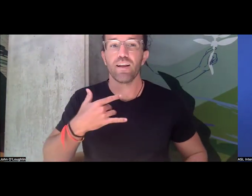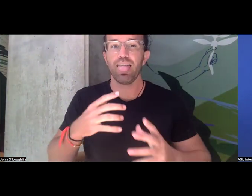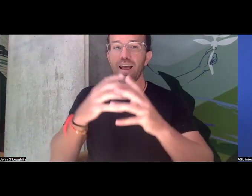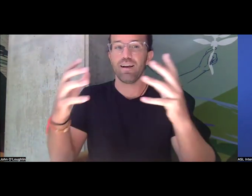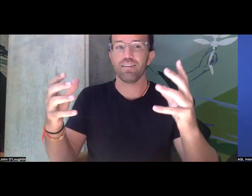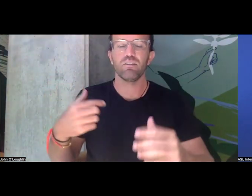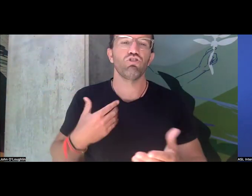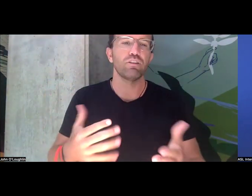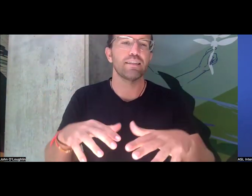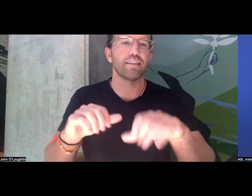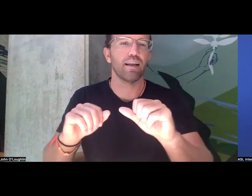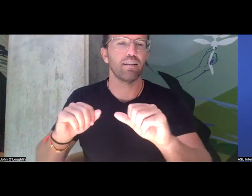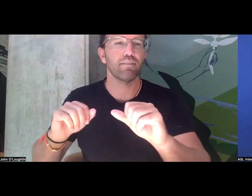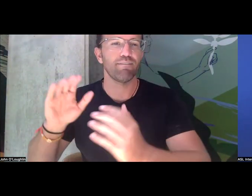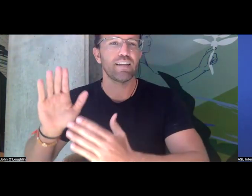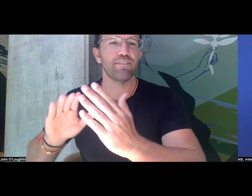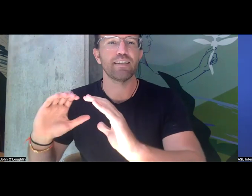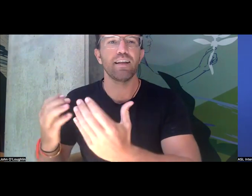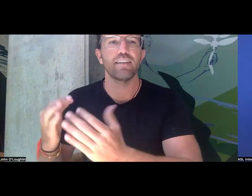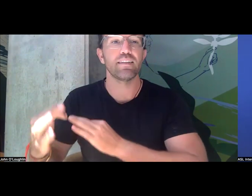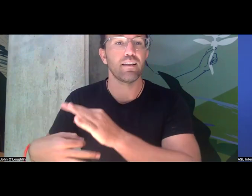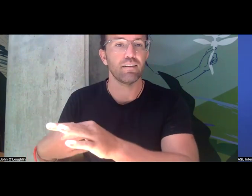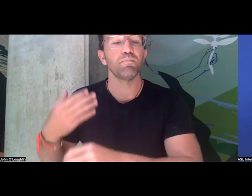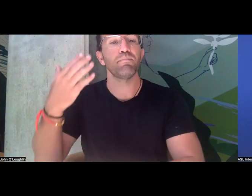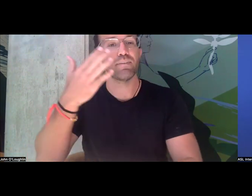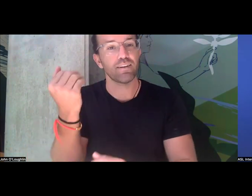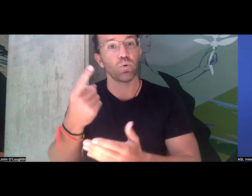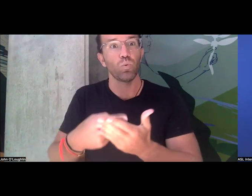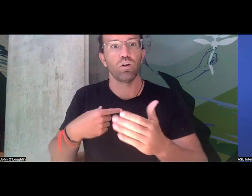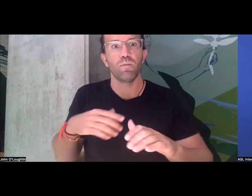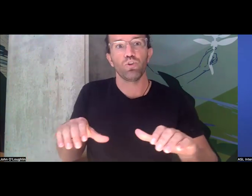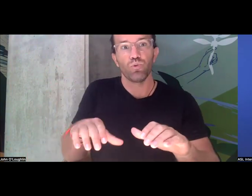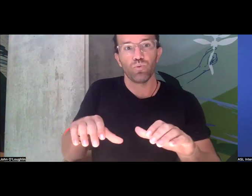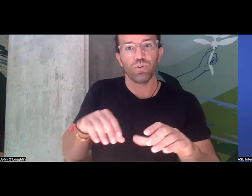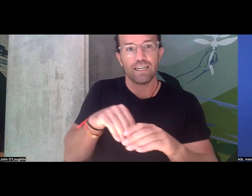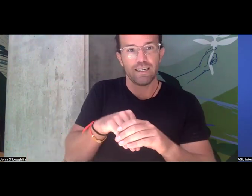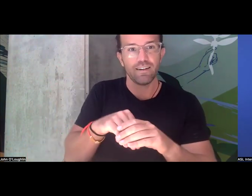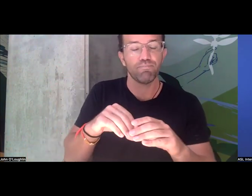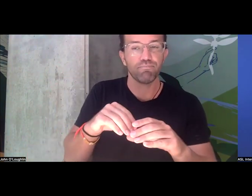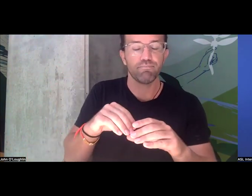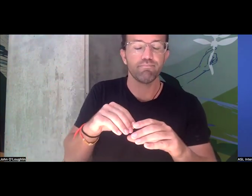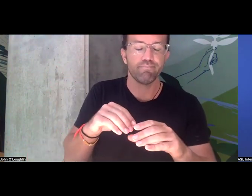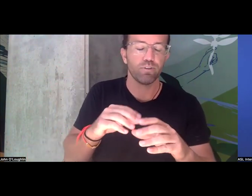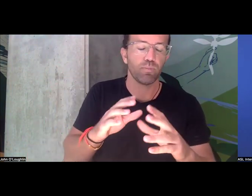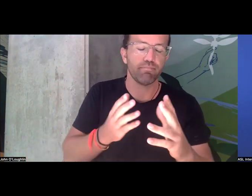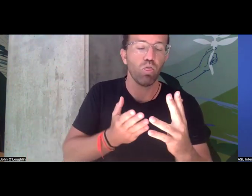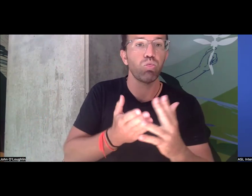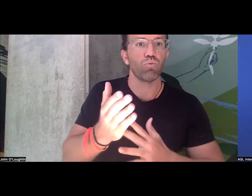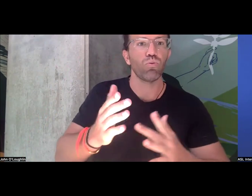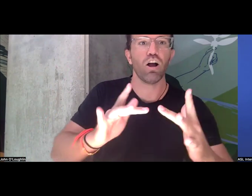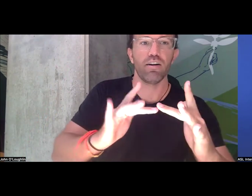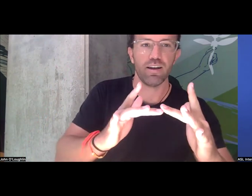that. If you feel like it's a lot, I suggest you taking a in-person class because what we